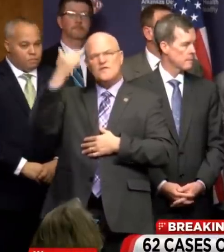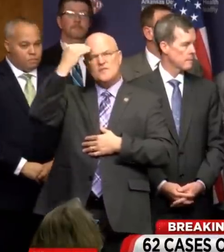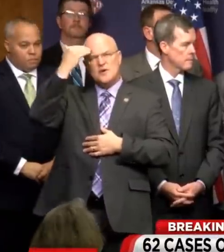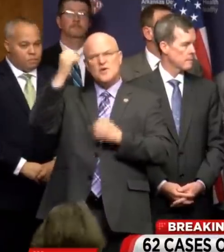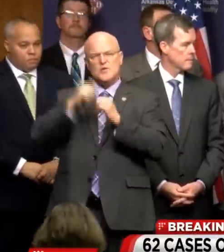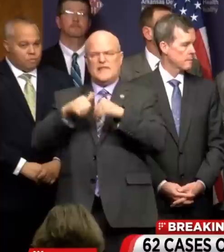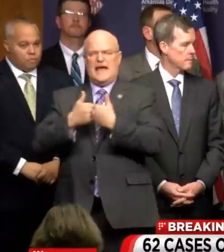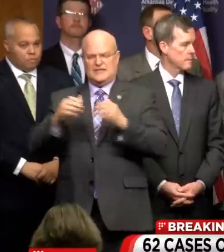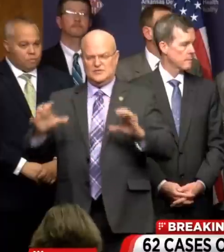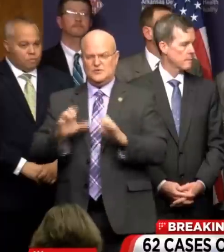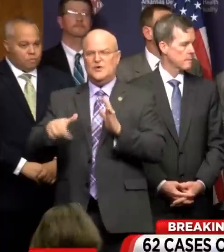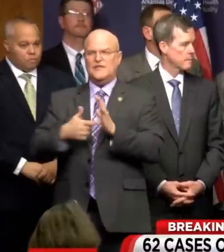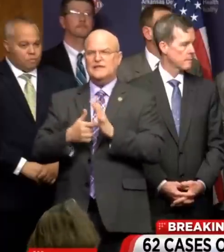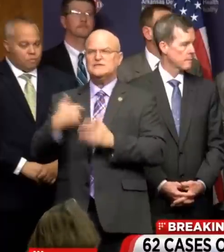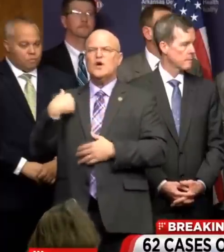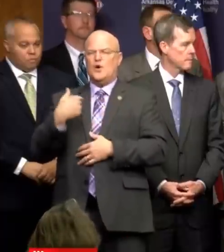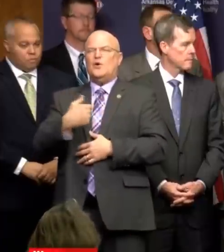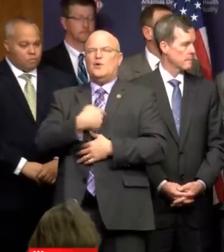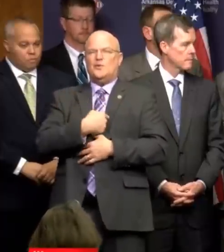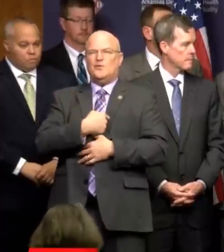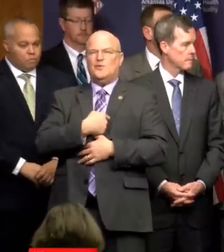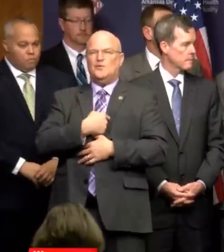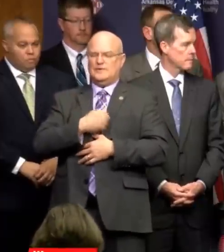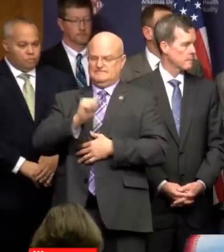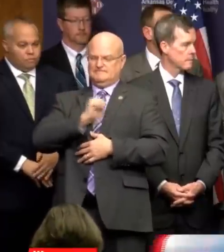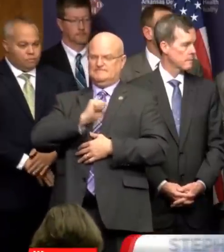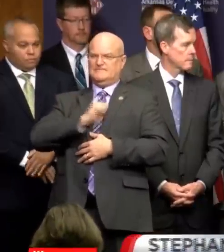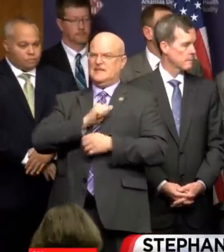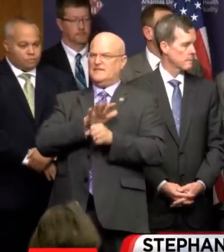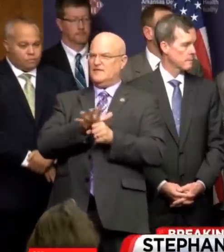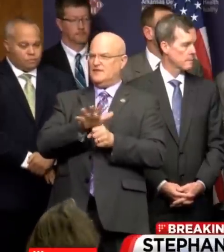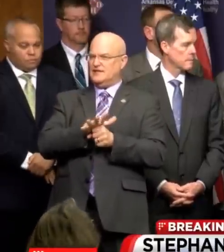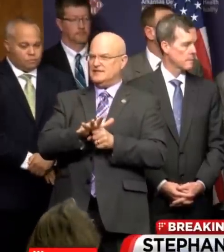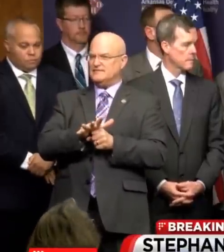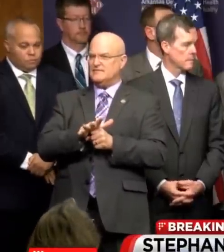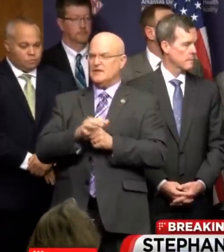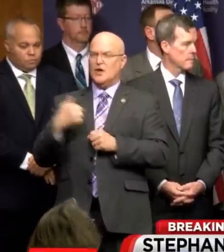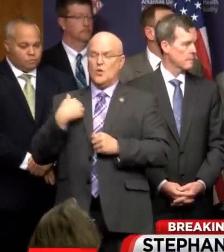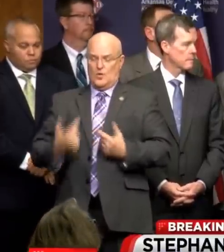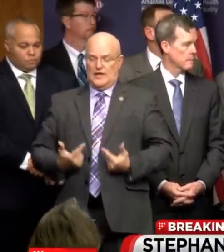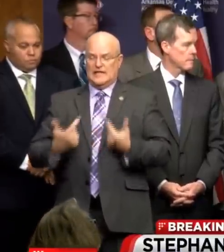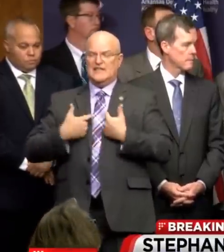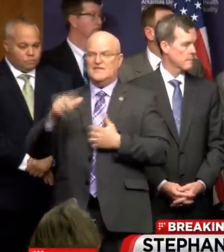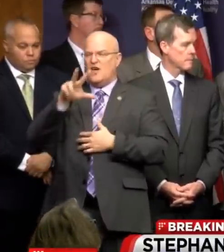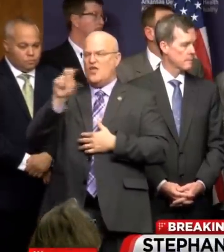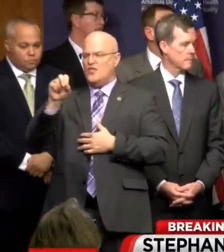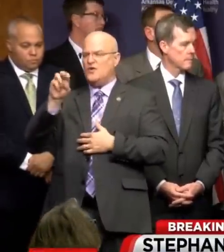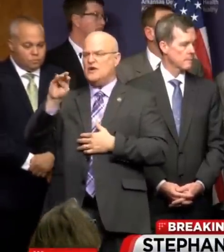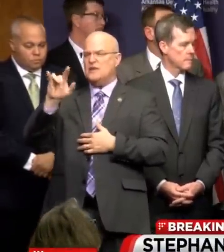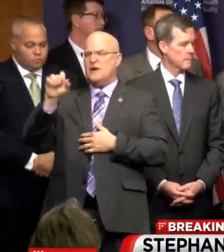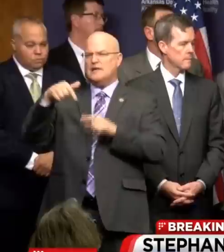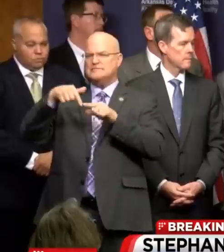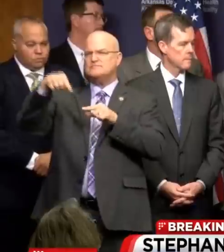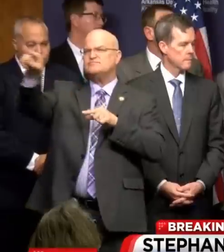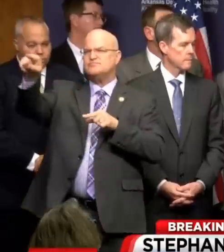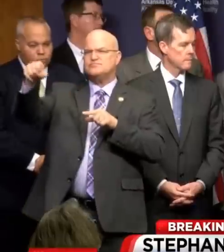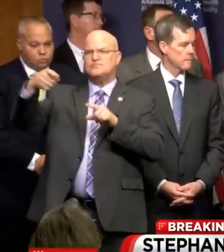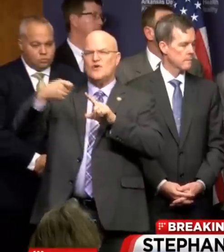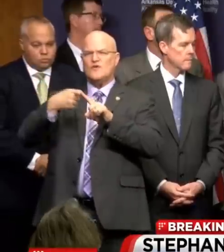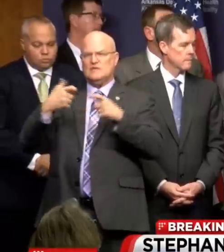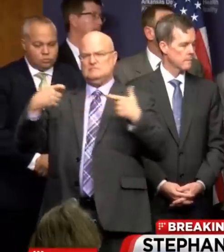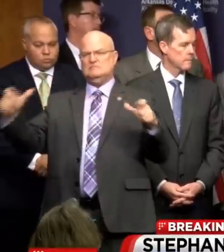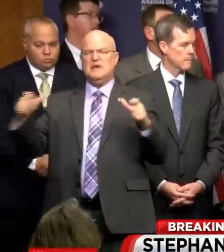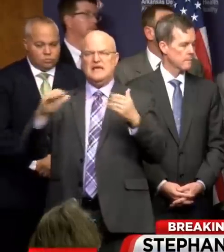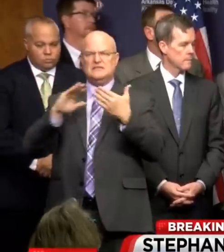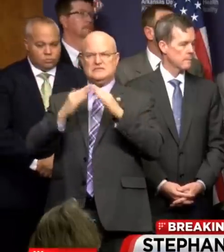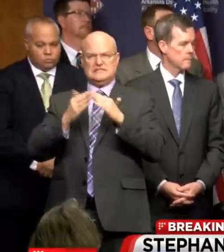familiar with how to do this. We're typically pretty self-sufficient, and when we live 30 miles plus from some of our cities and